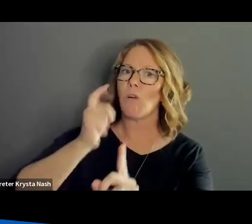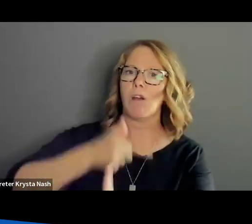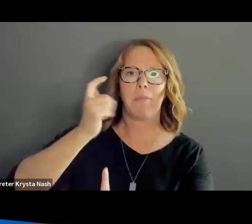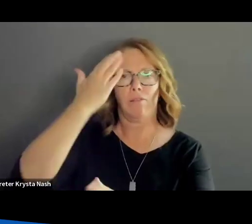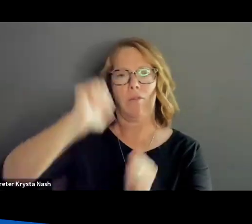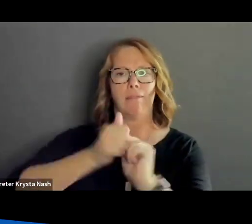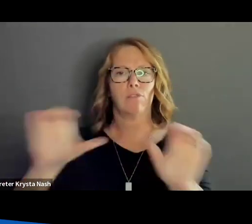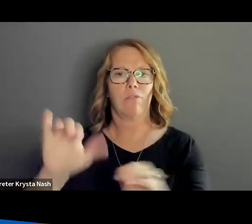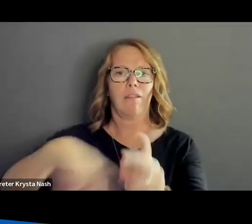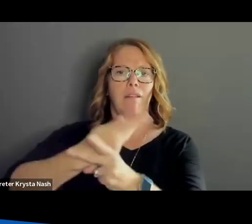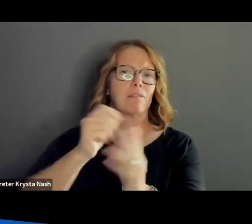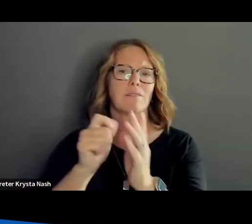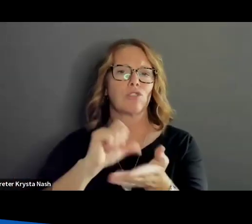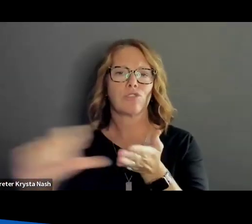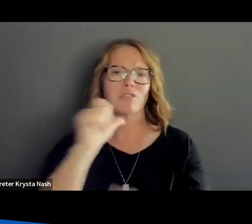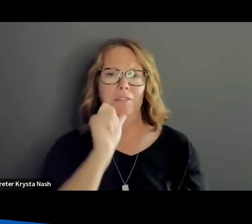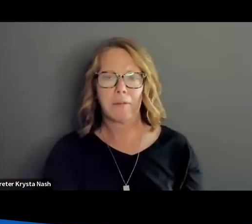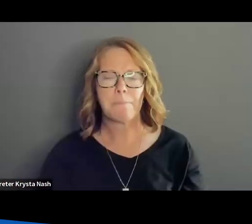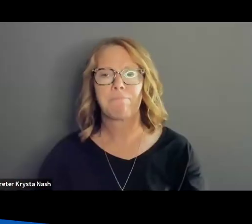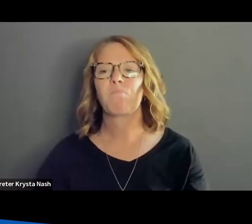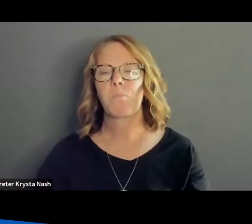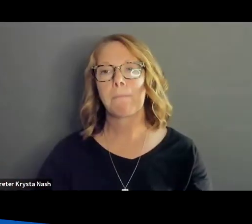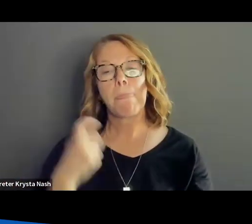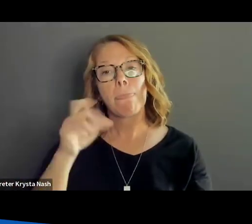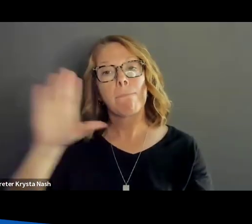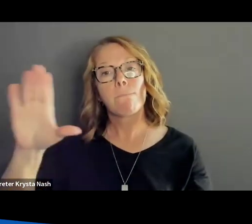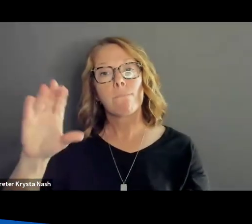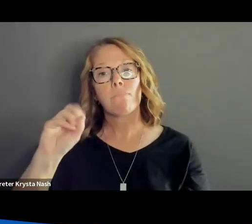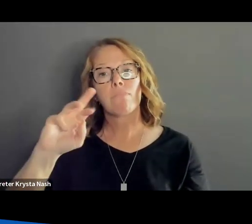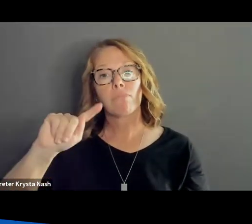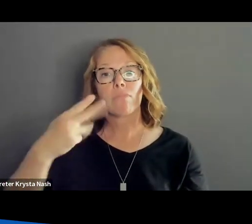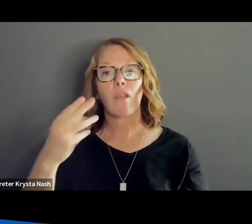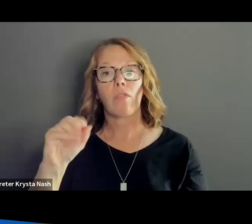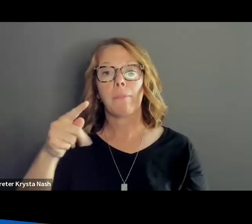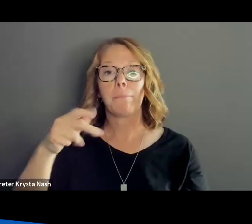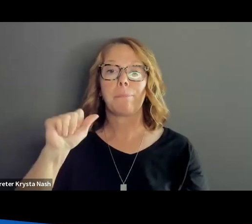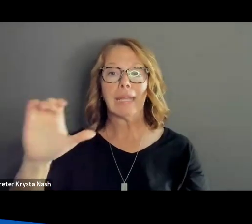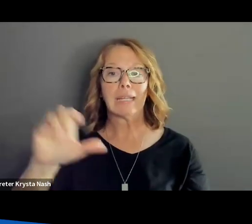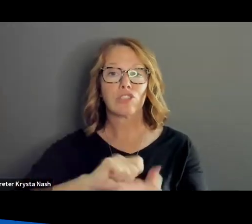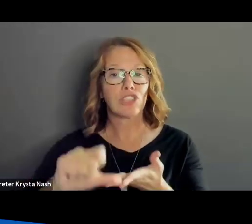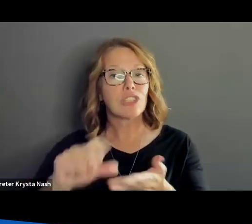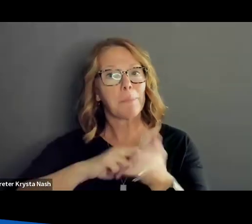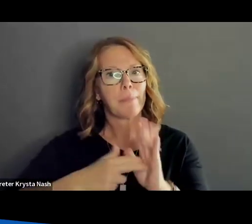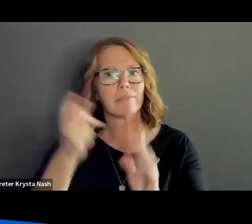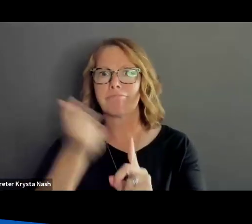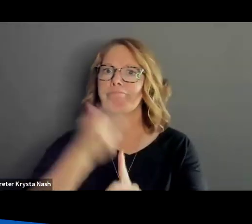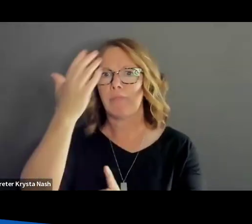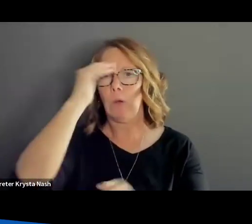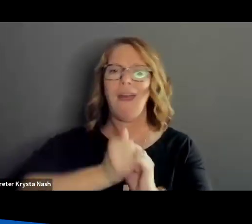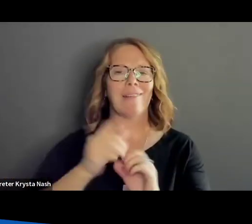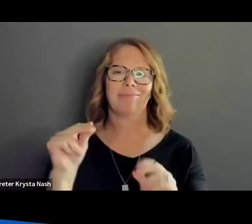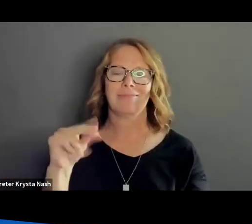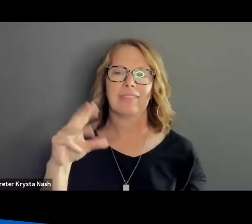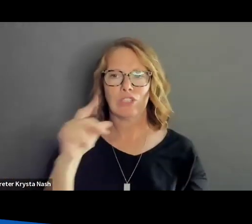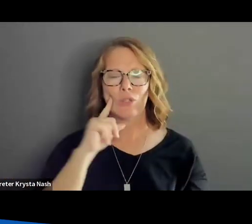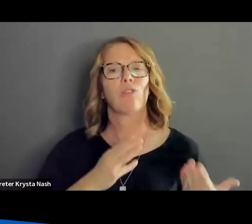surgery. Just because you're orthopedic surgeon doesn't mean you do this particular kind of surgery. So you have to get a recommendation and